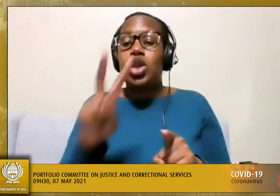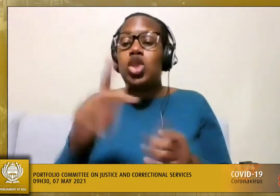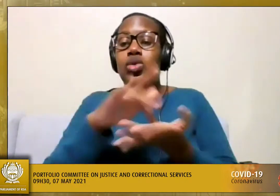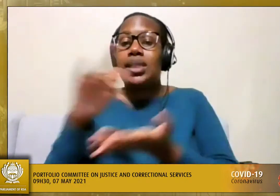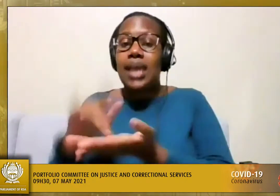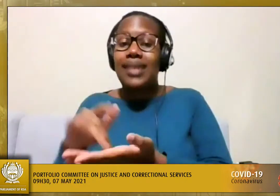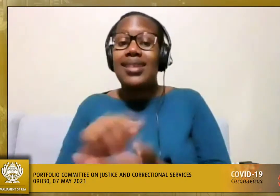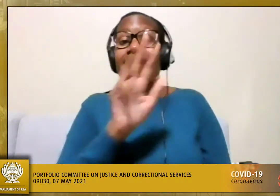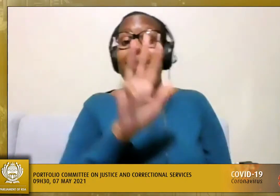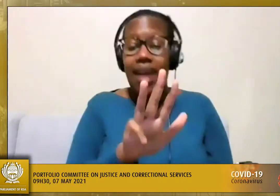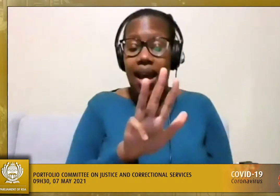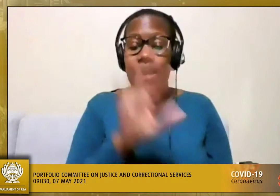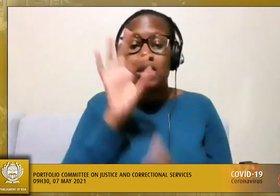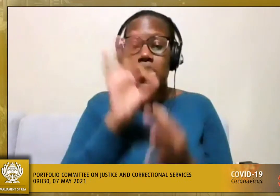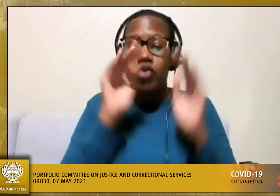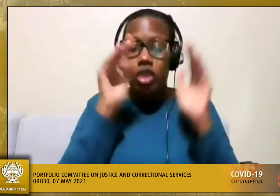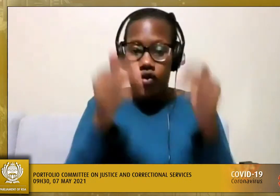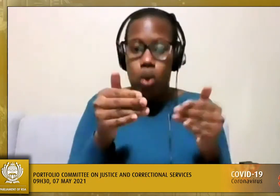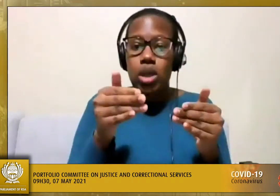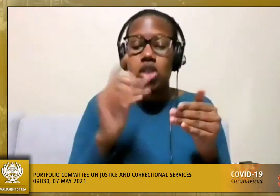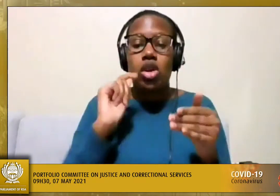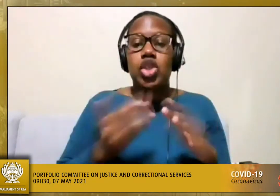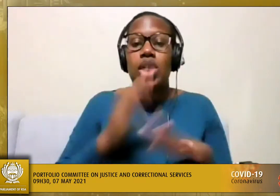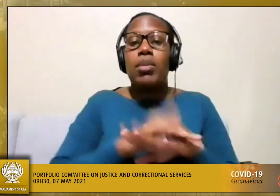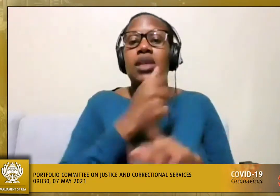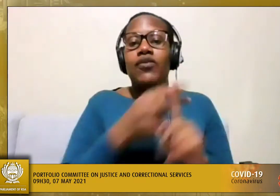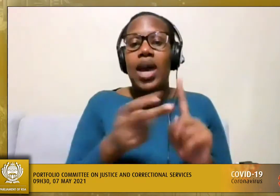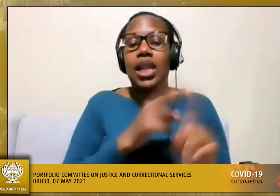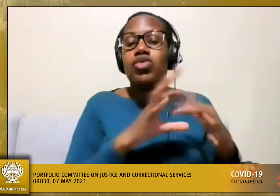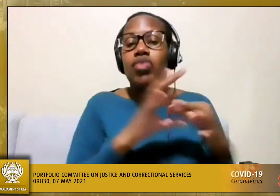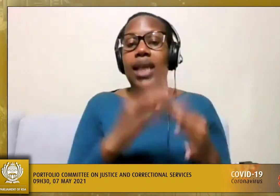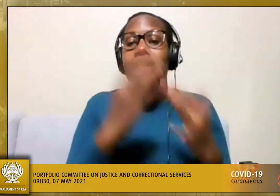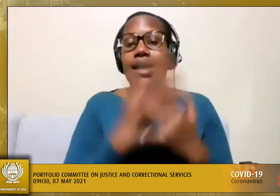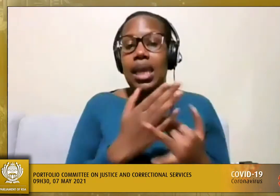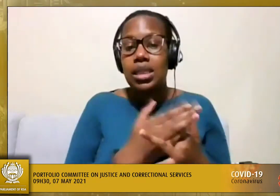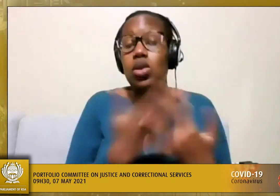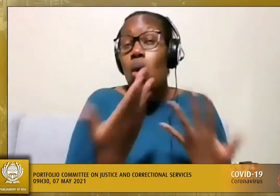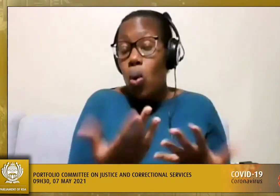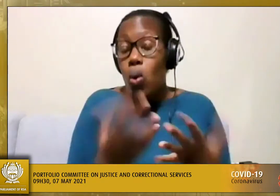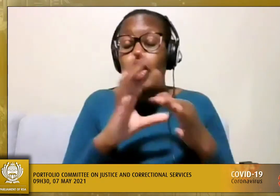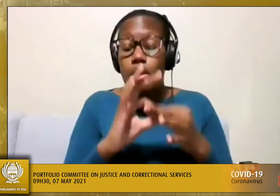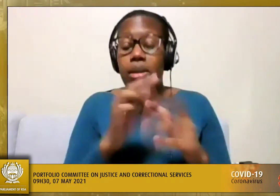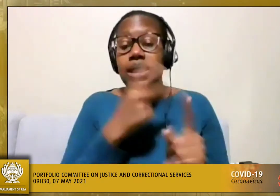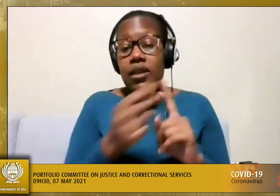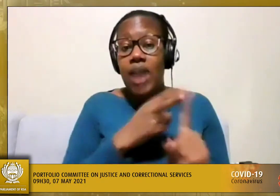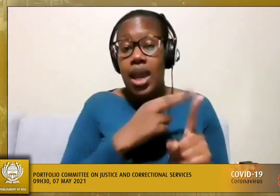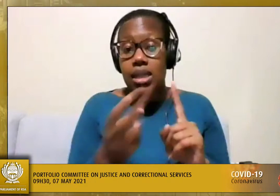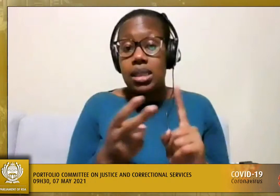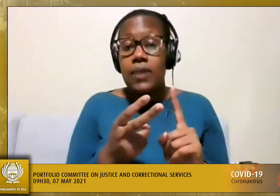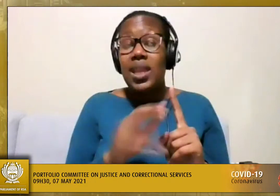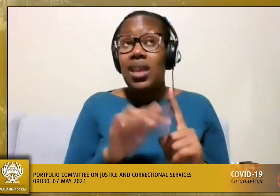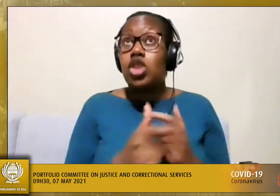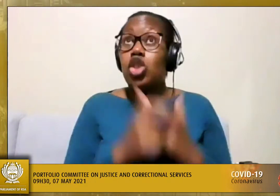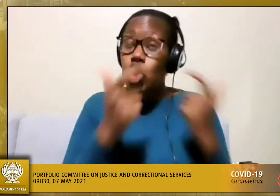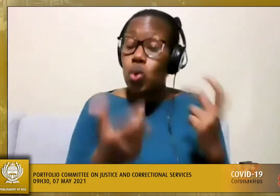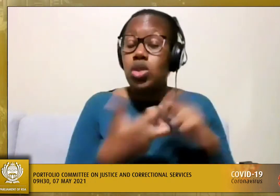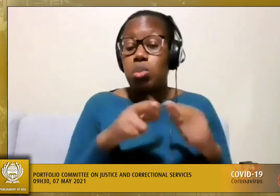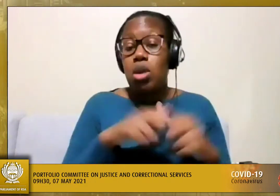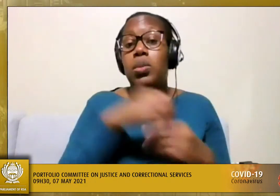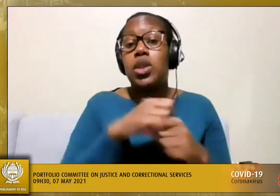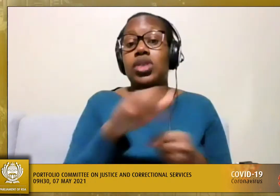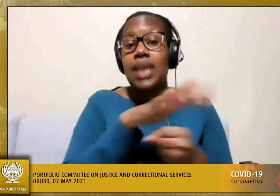are specifically focusing on gender-based violence related matters or domestic violence as a huge problem in our society